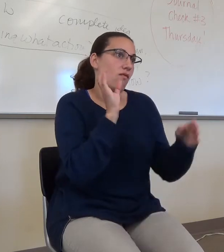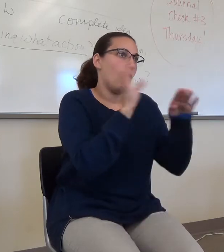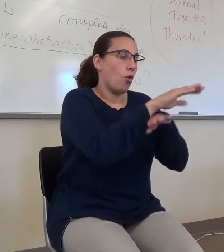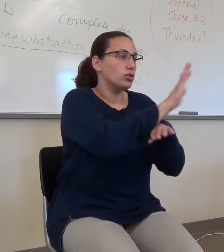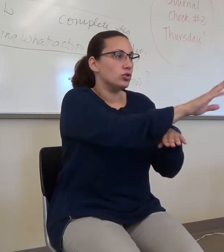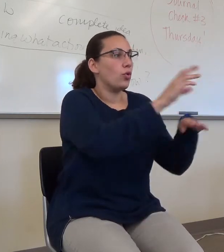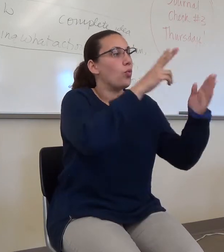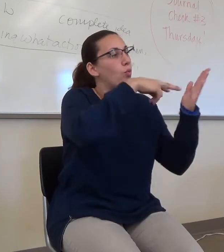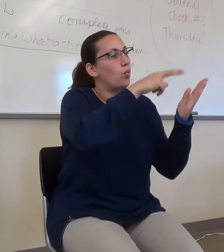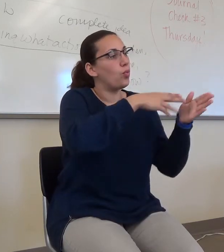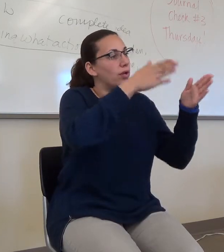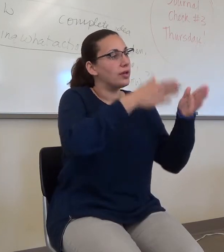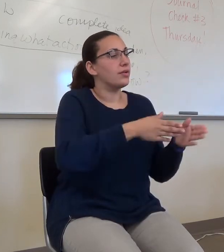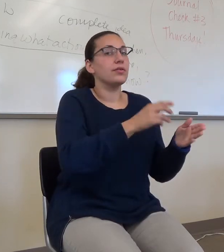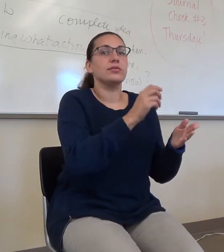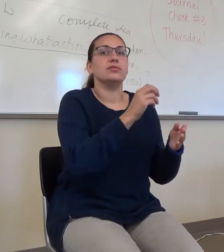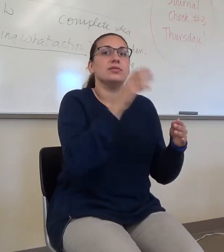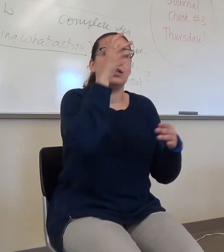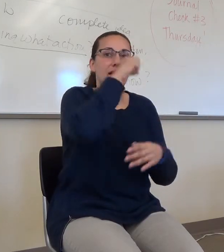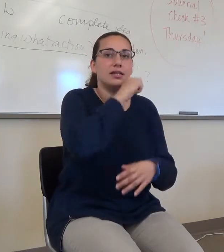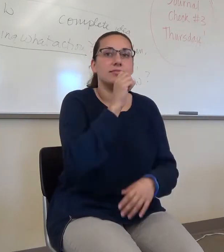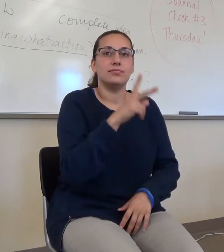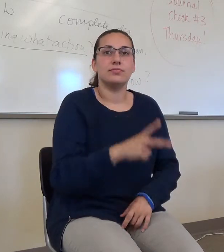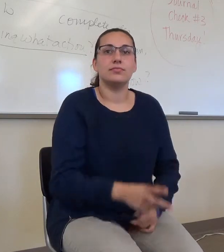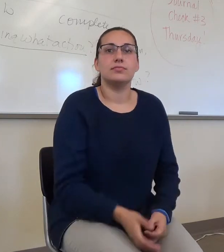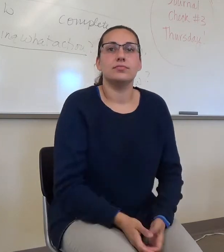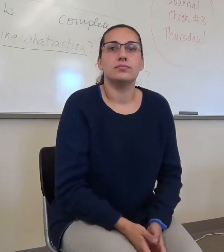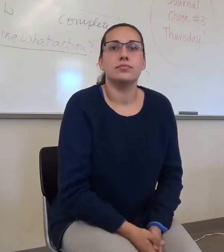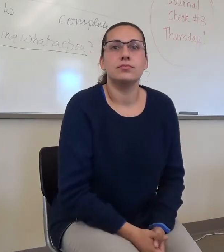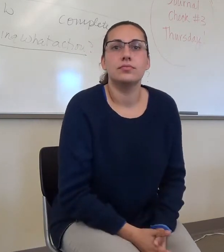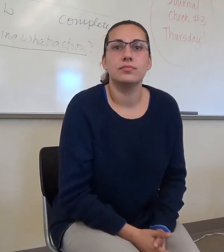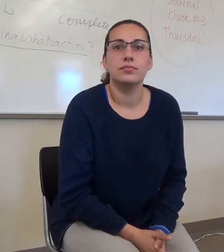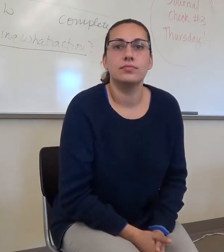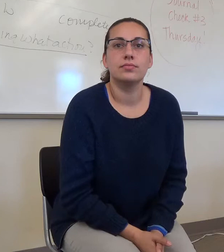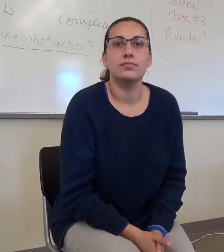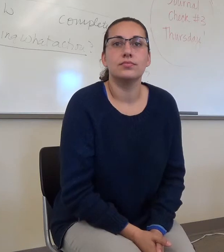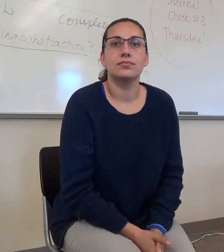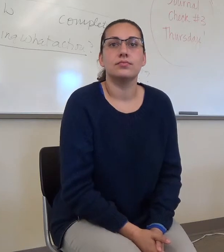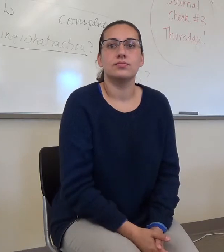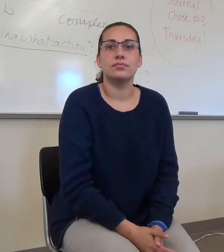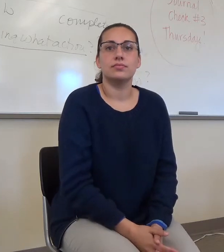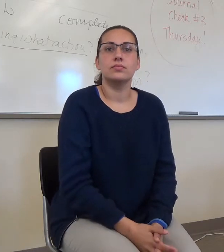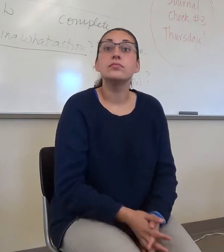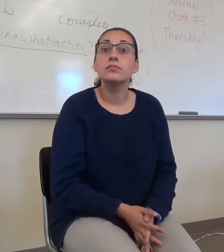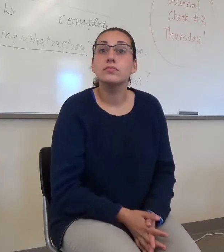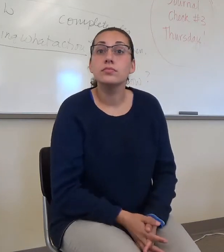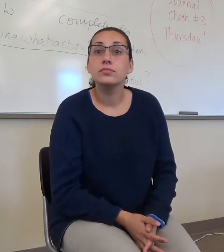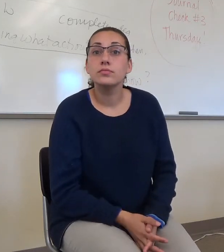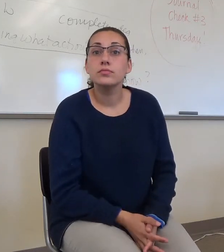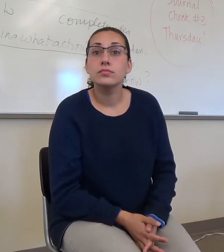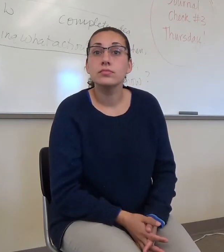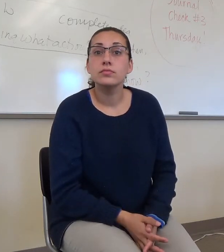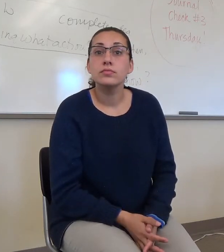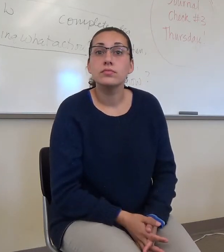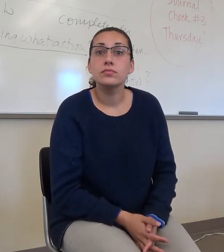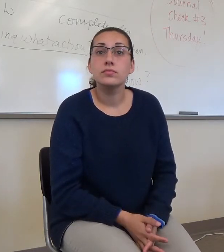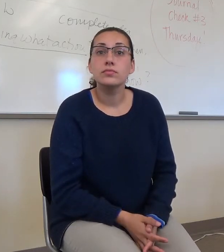say. Okay? Yeah, so as we can see, these aren't always, it doesn't always work